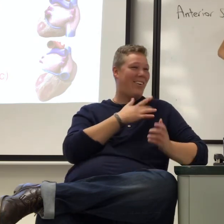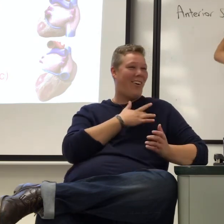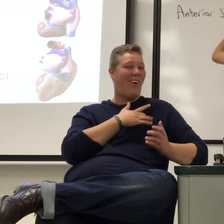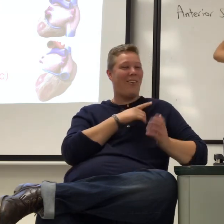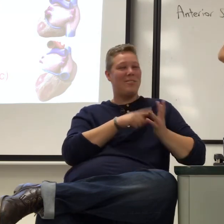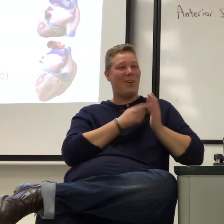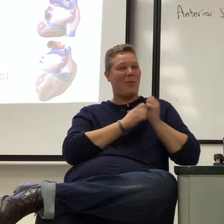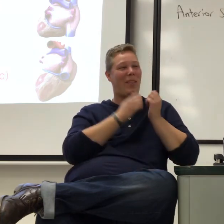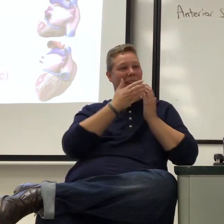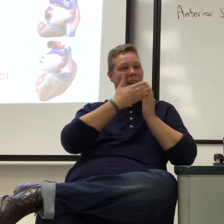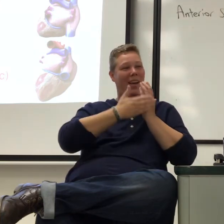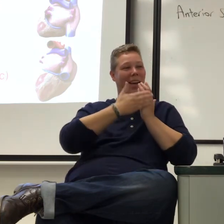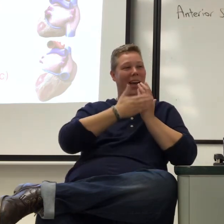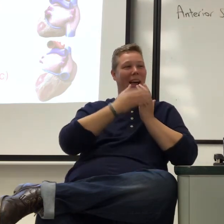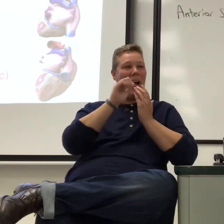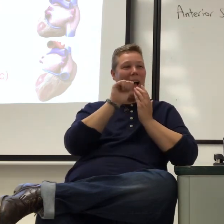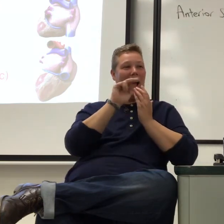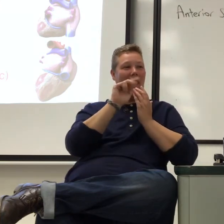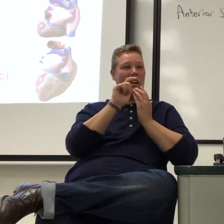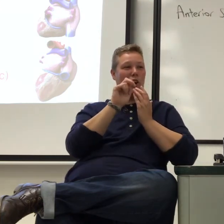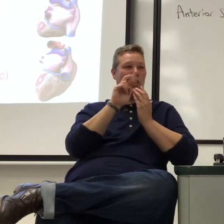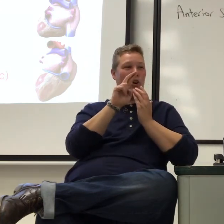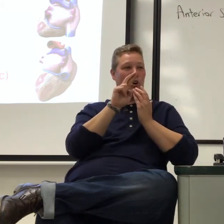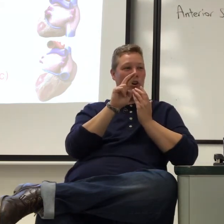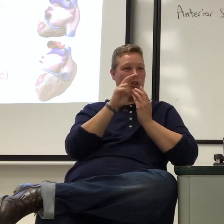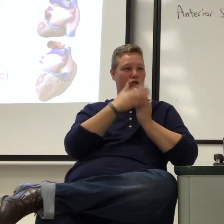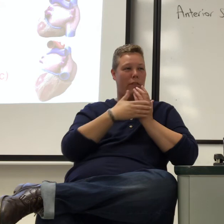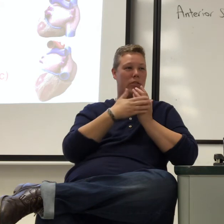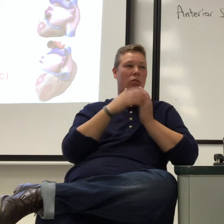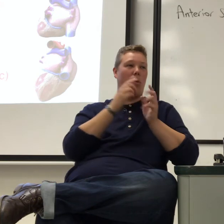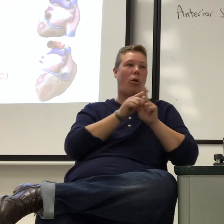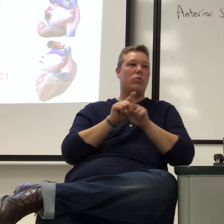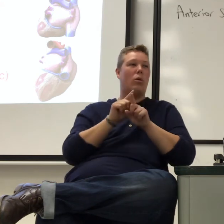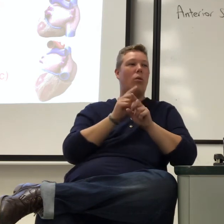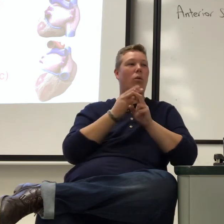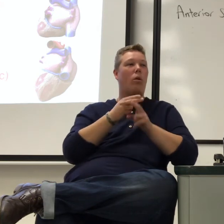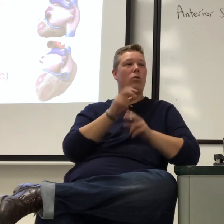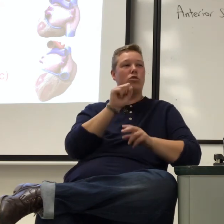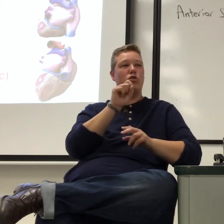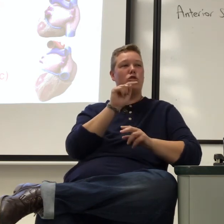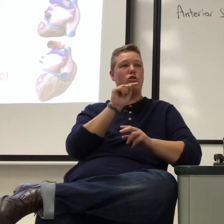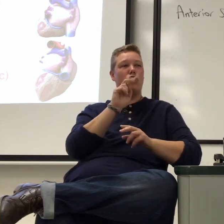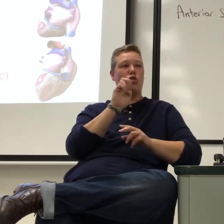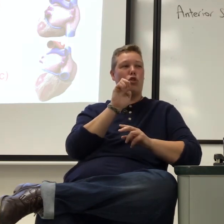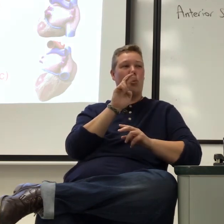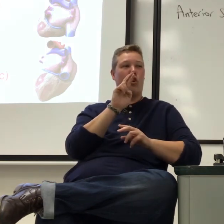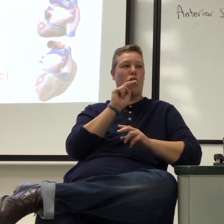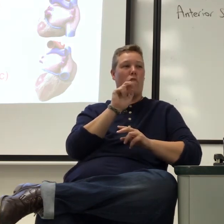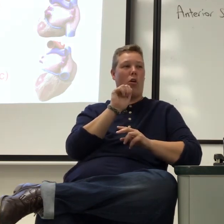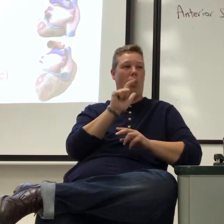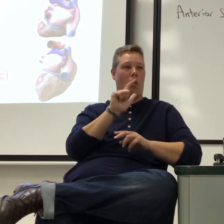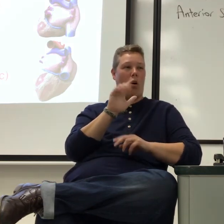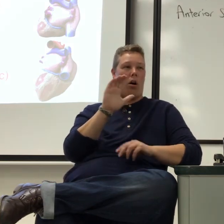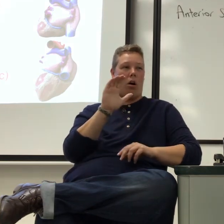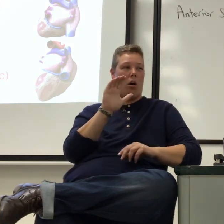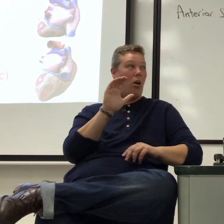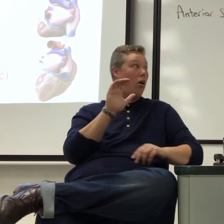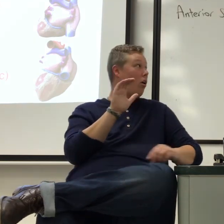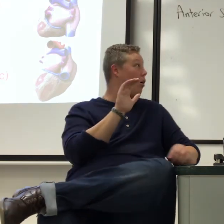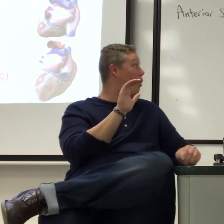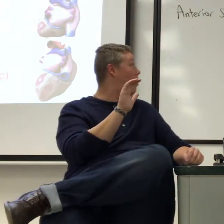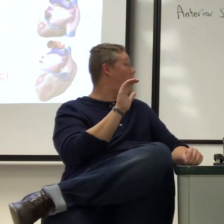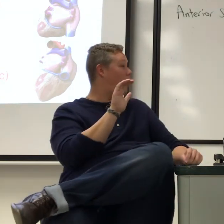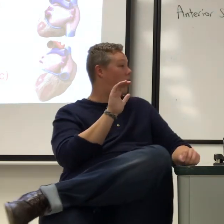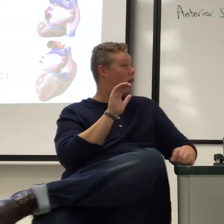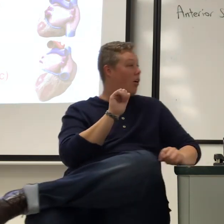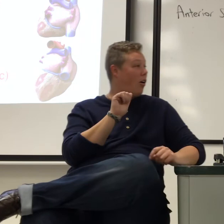Also called sternocostal surface, because it's right behind the sternum. Okay. Now